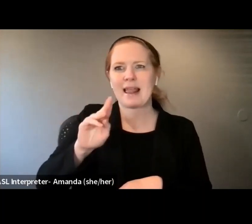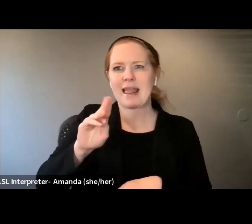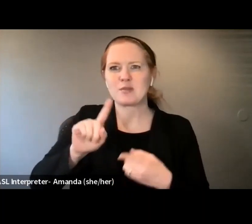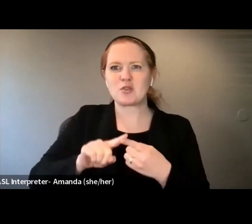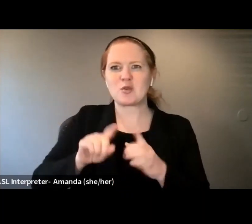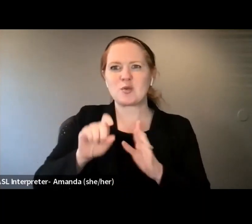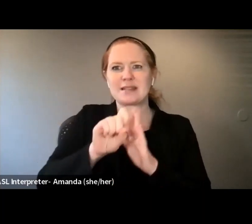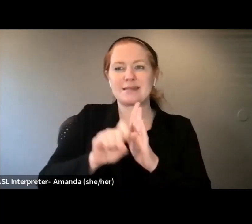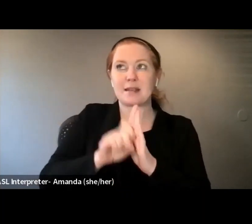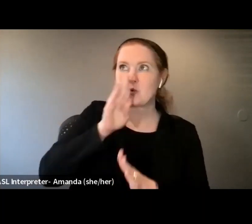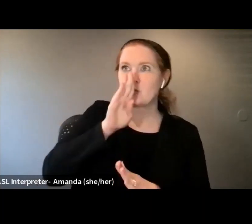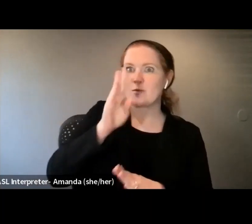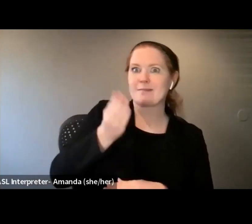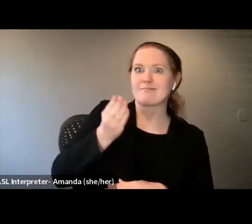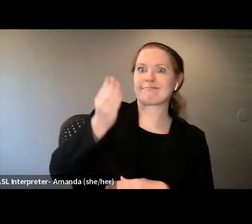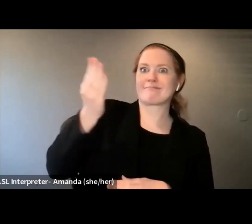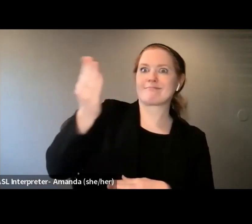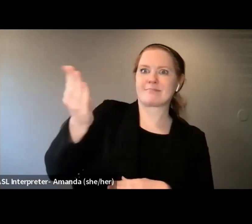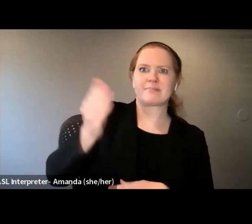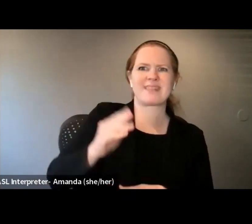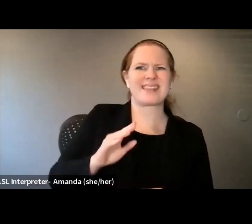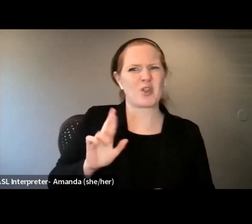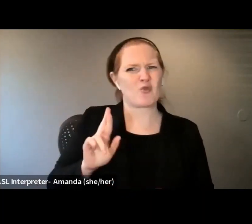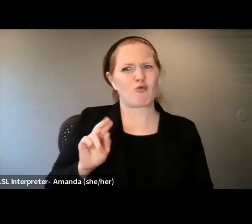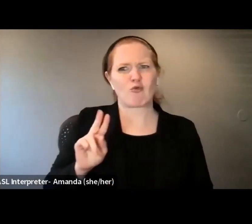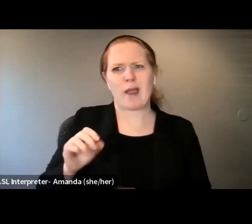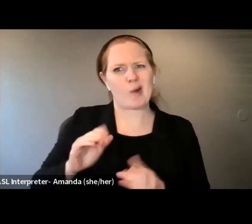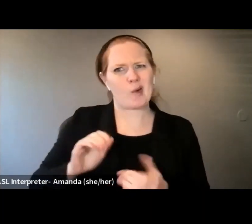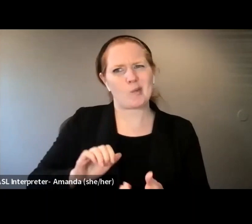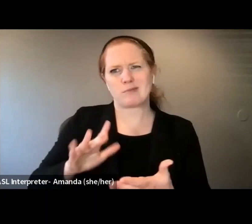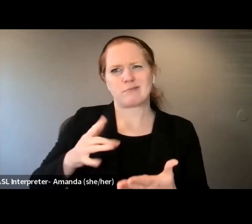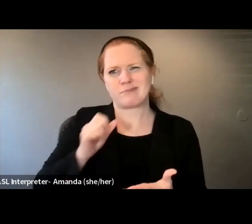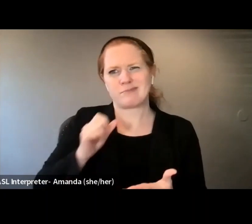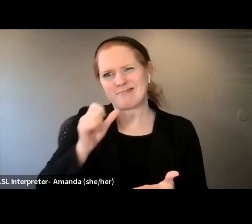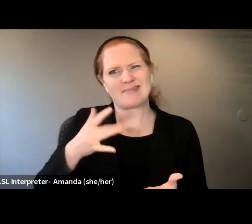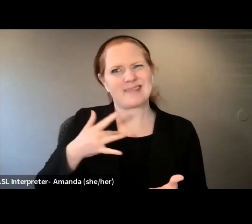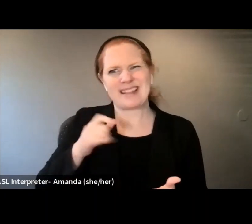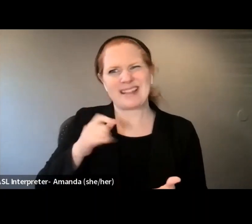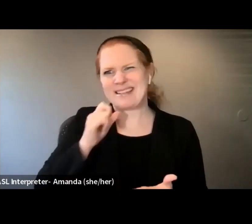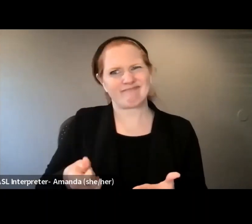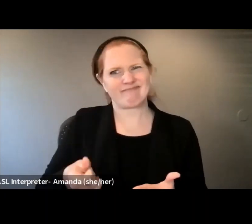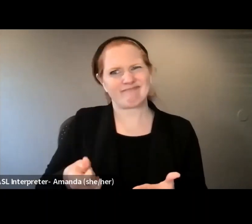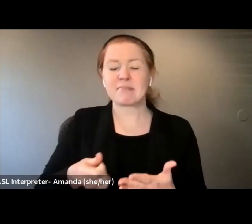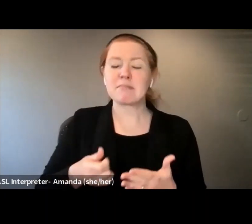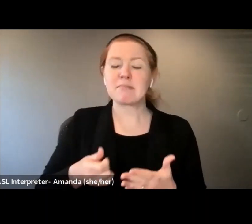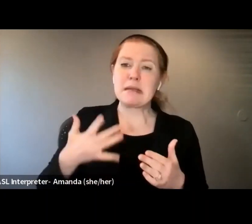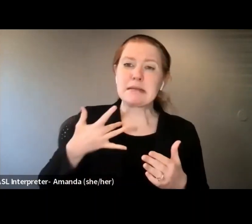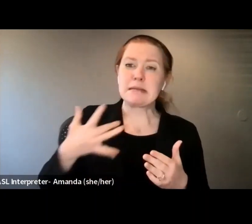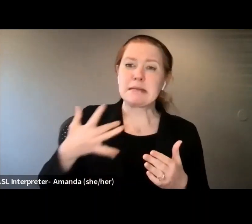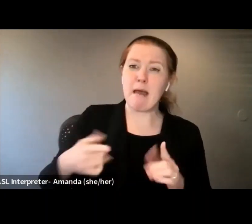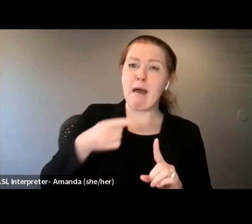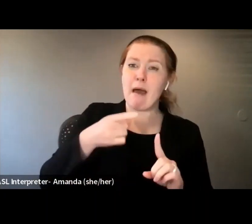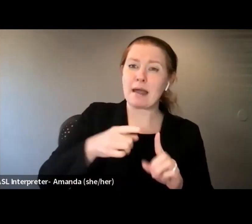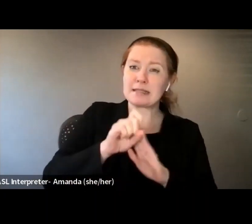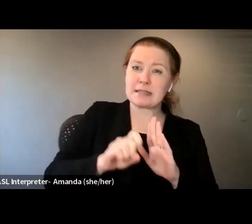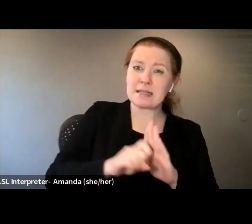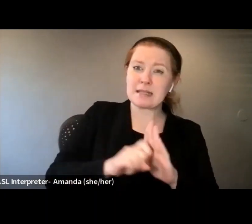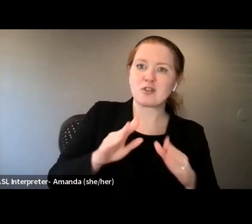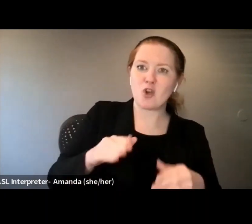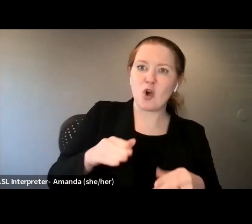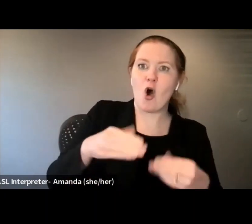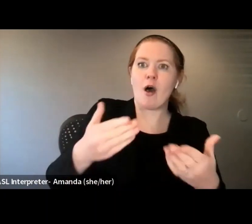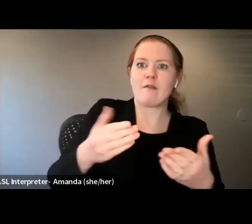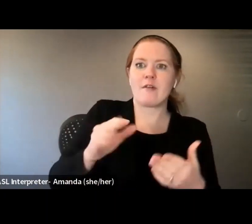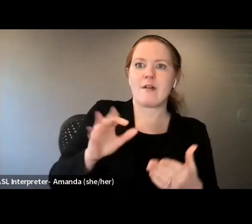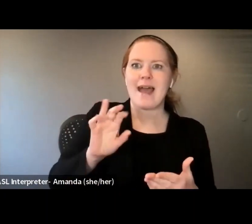directly. But that's a pretty rare approach, and more we see states choosing to offer FMS because it's